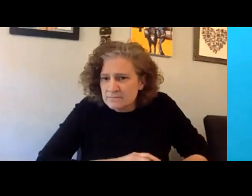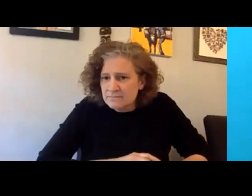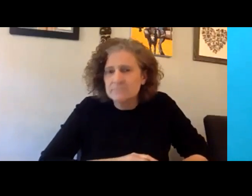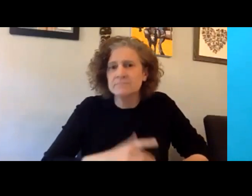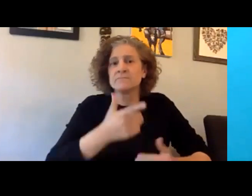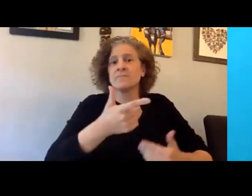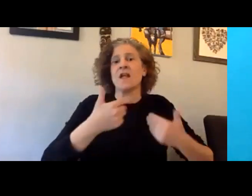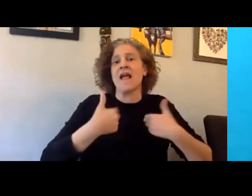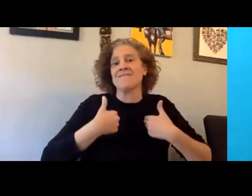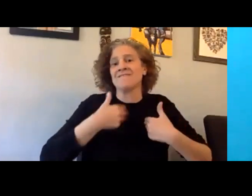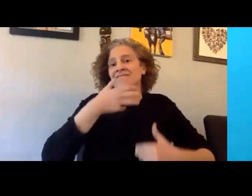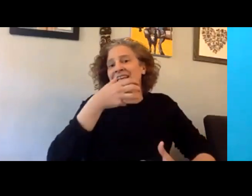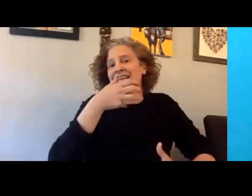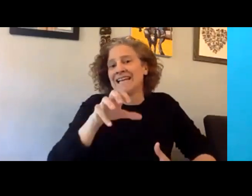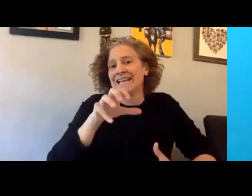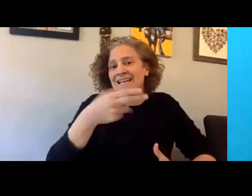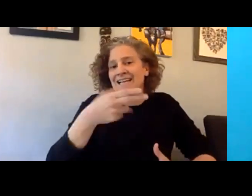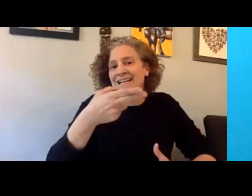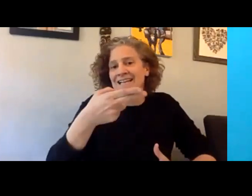apartment?